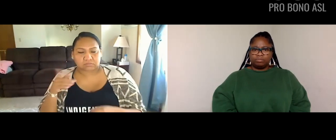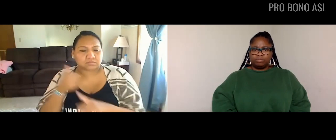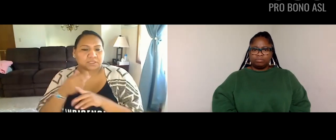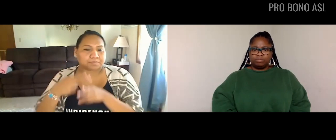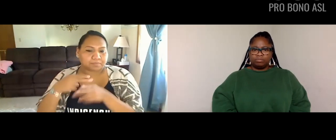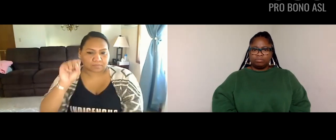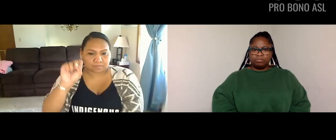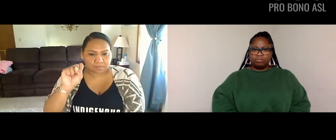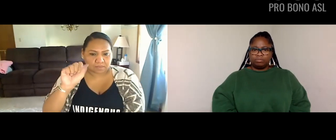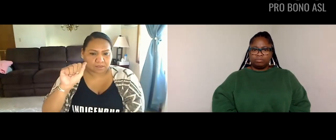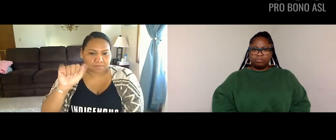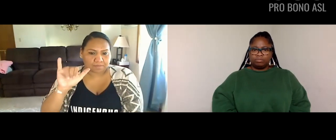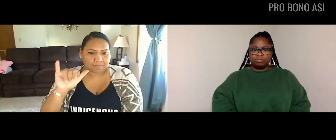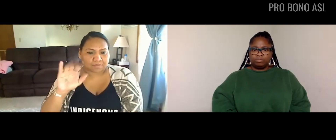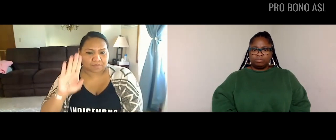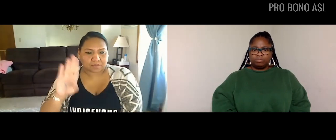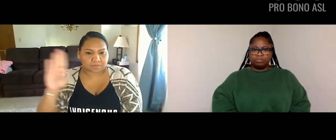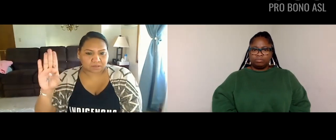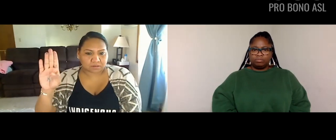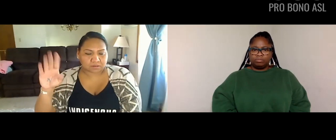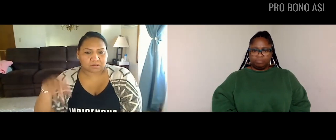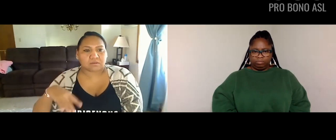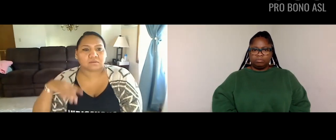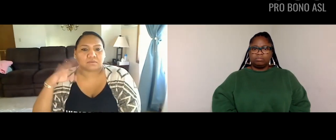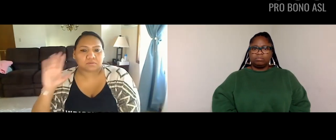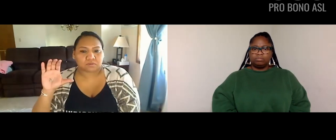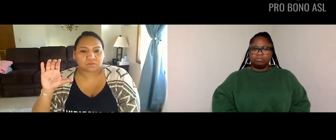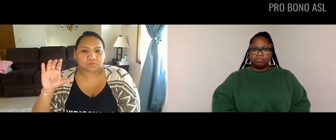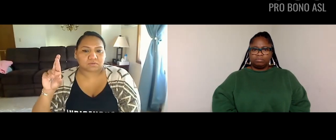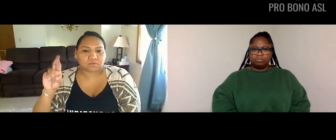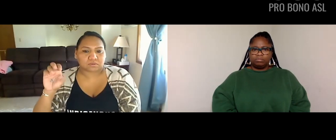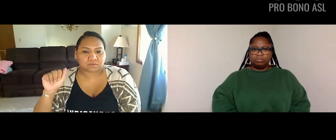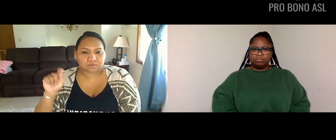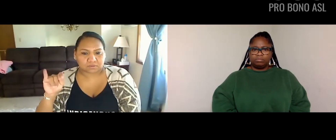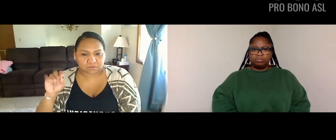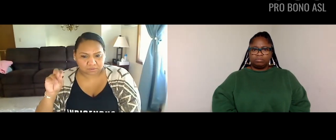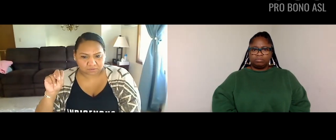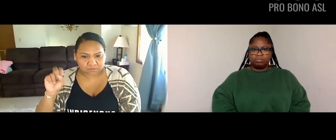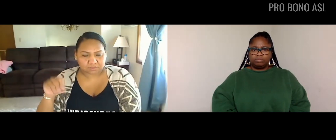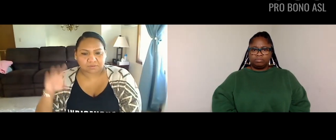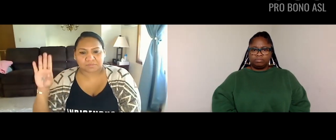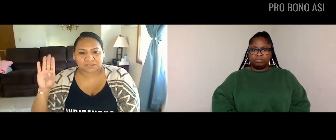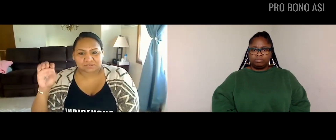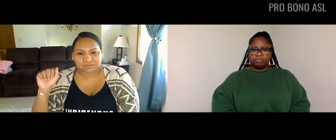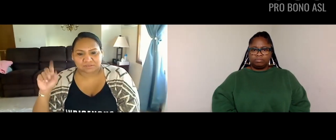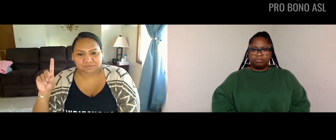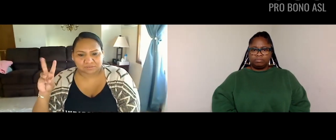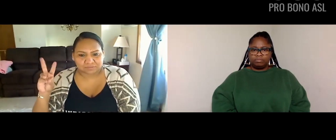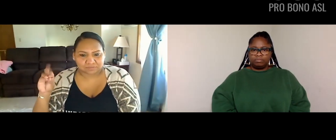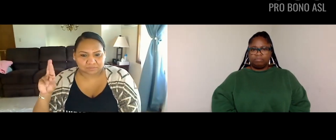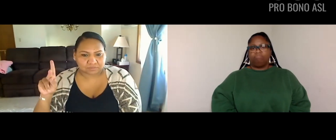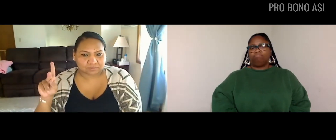Facebook, Instagram, Twitter. You can find it on different social medias. The name is Sib